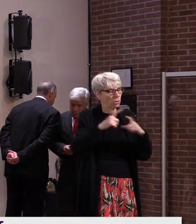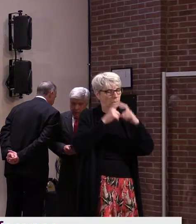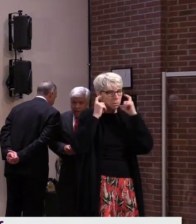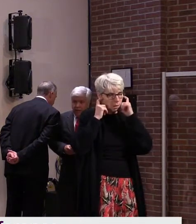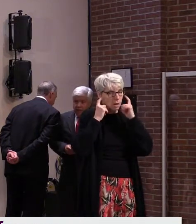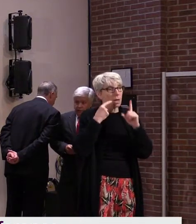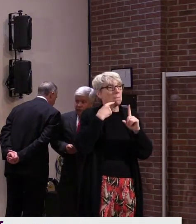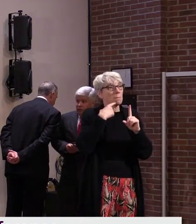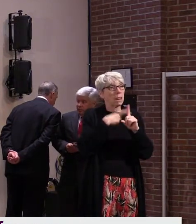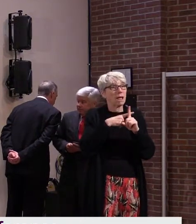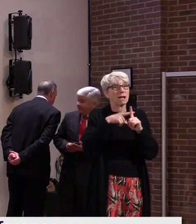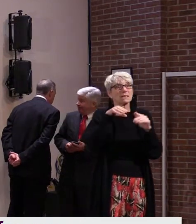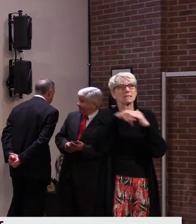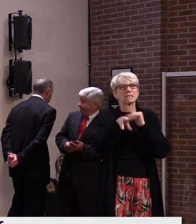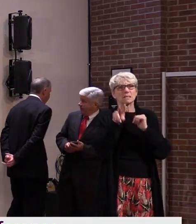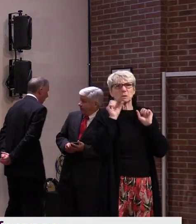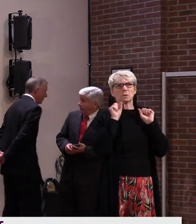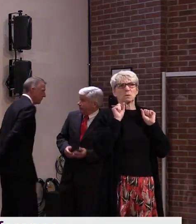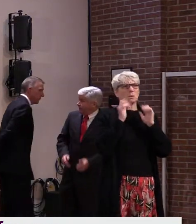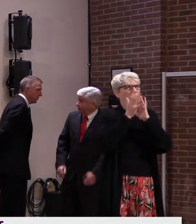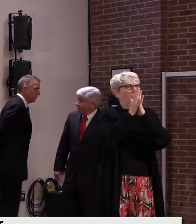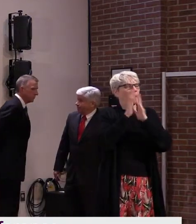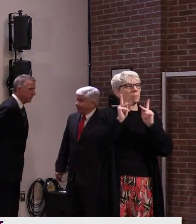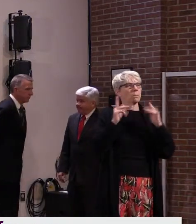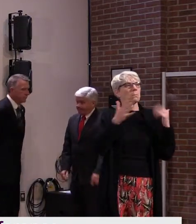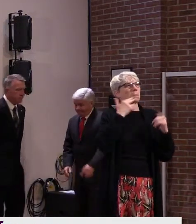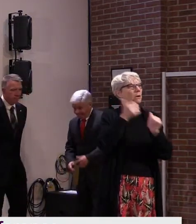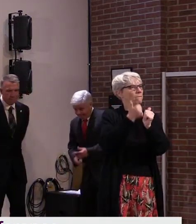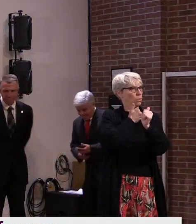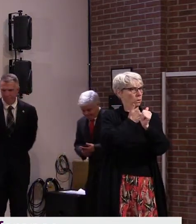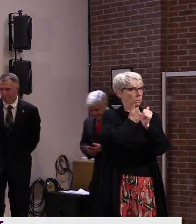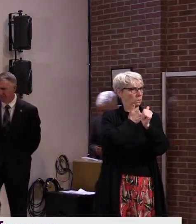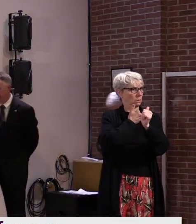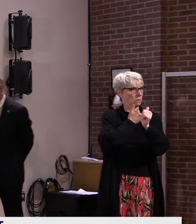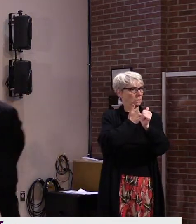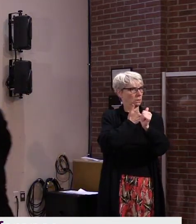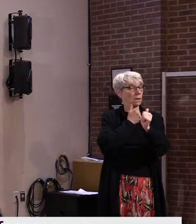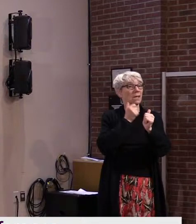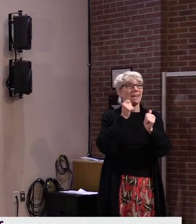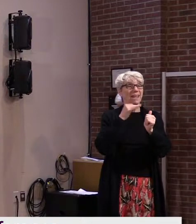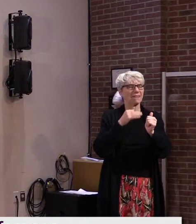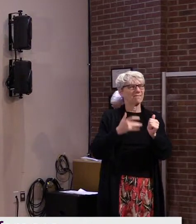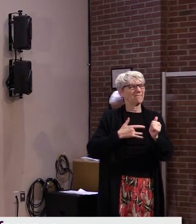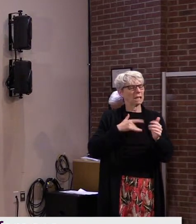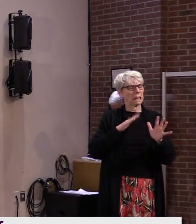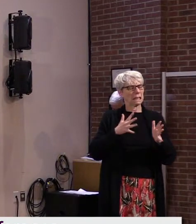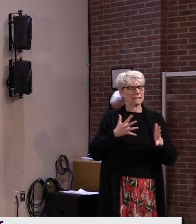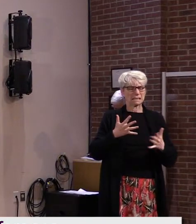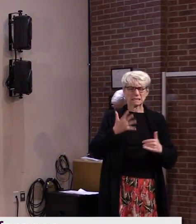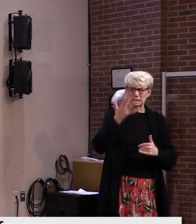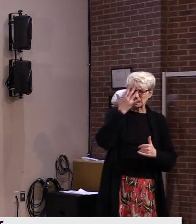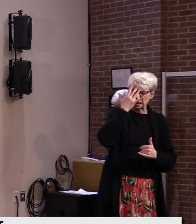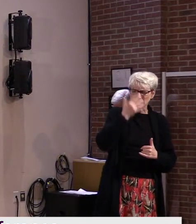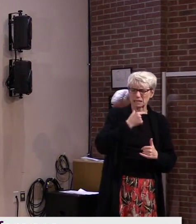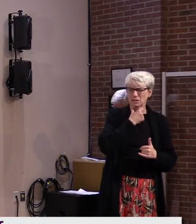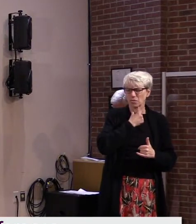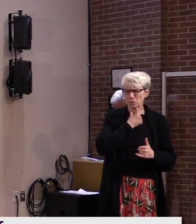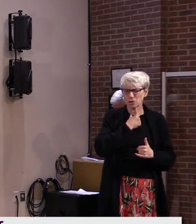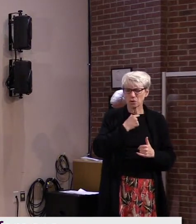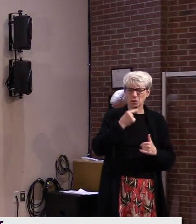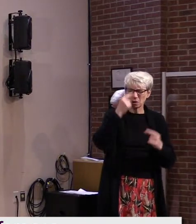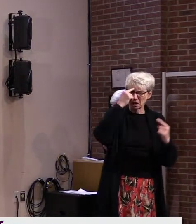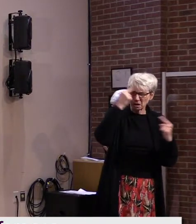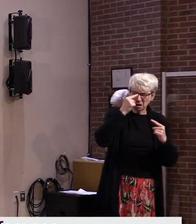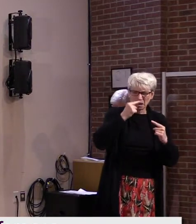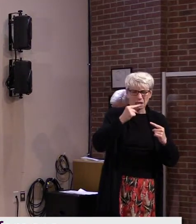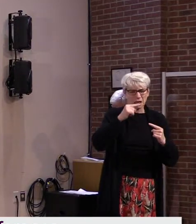crowded indoor spaces. And get tested if you have any symptoms or if you've taken part in activities that